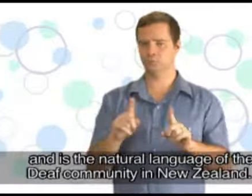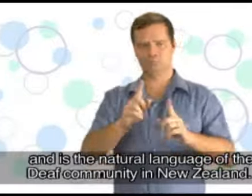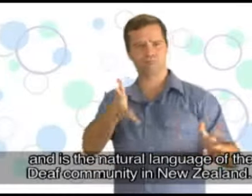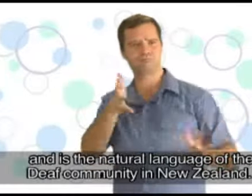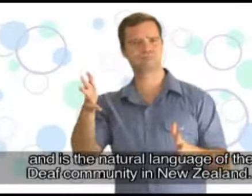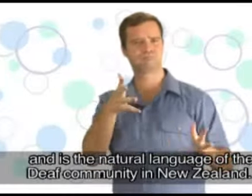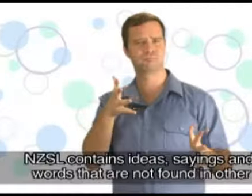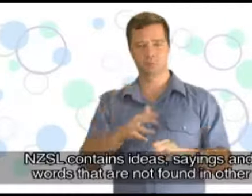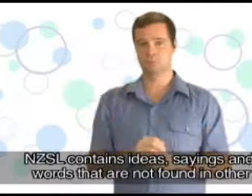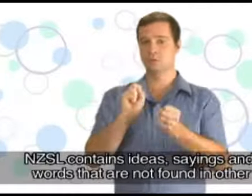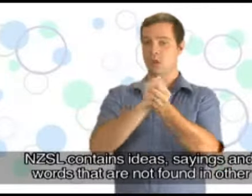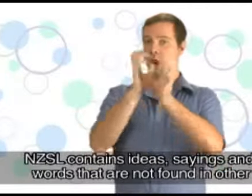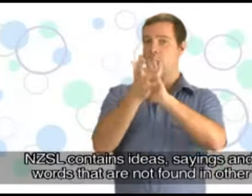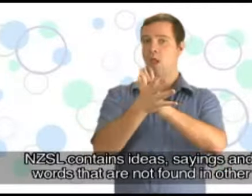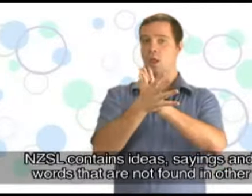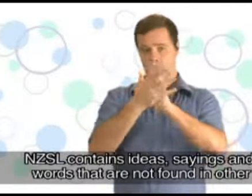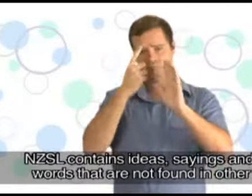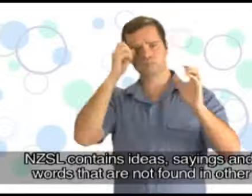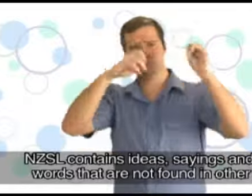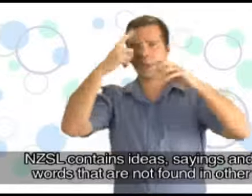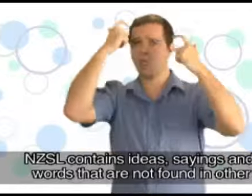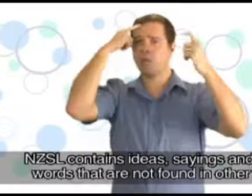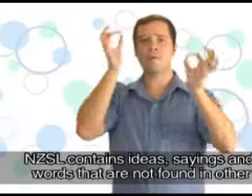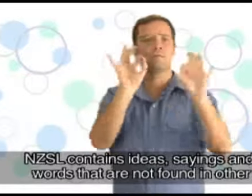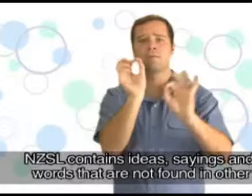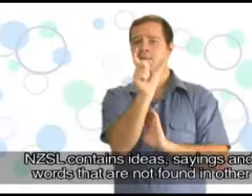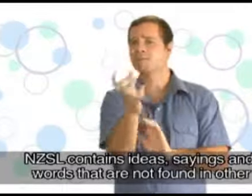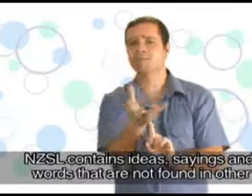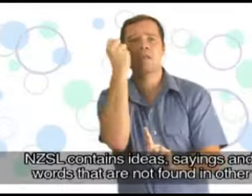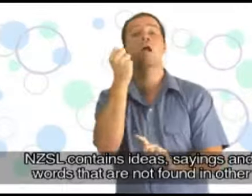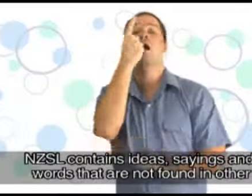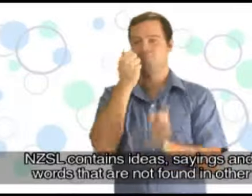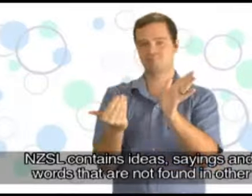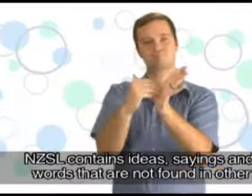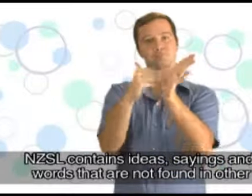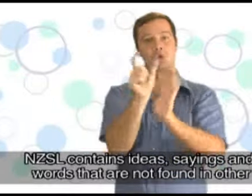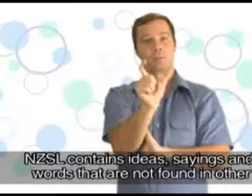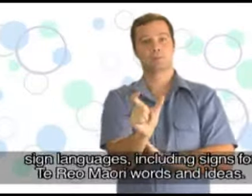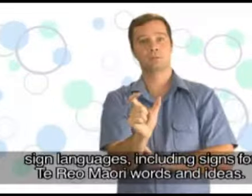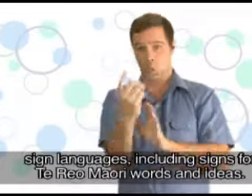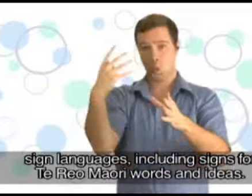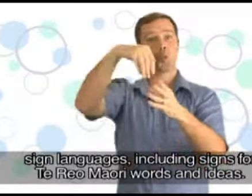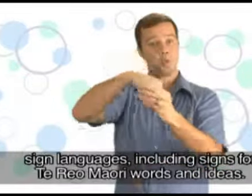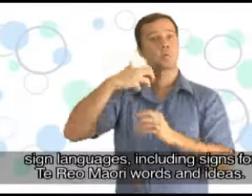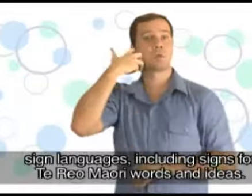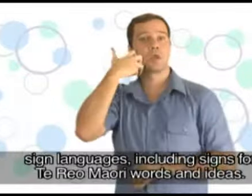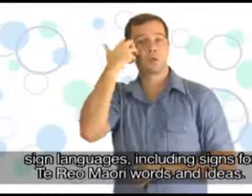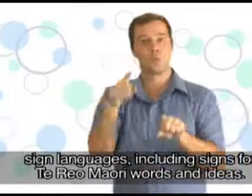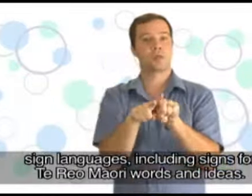and is the natural language of the deaf community of New Zealand. NZSL contains ideas, sayings and words that are not found in other sign languages,